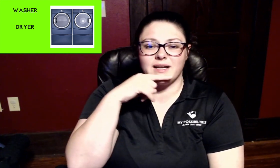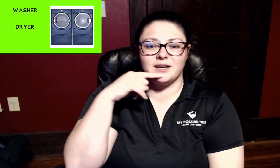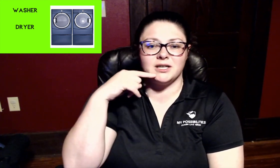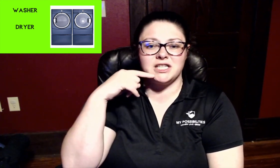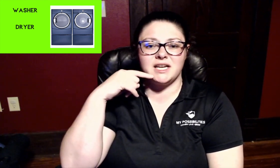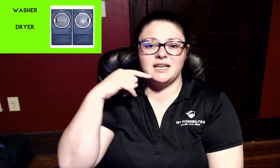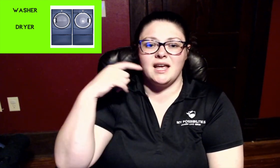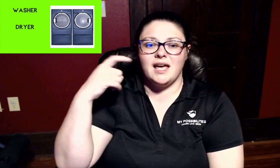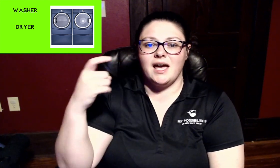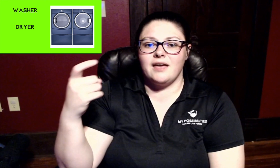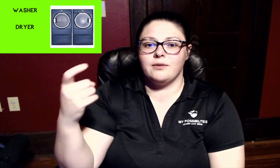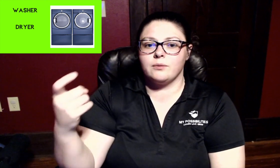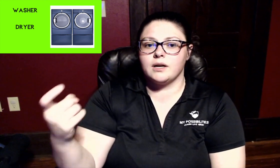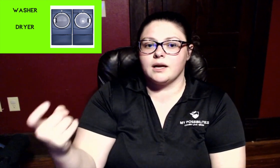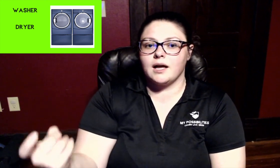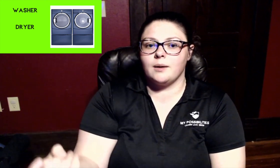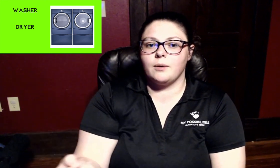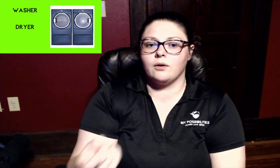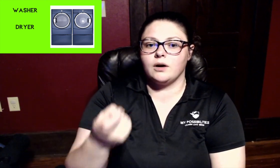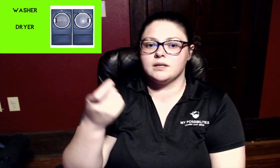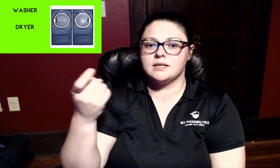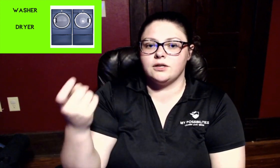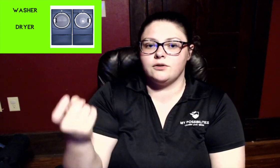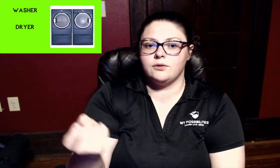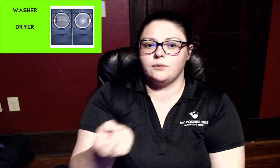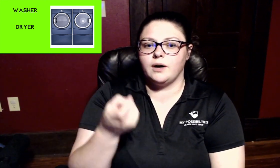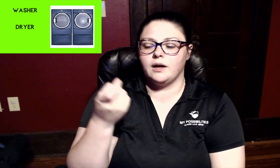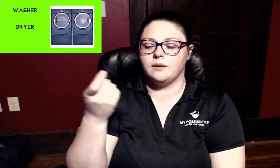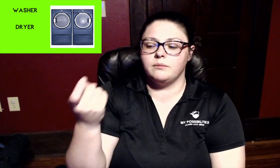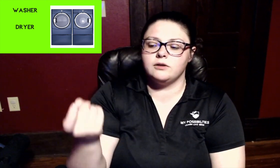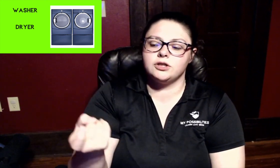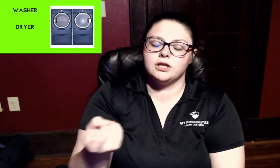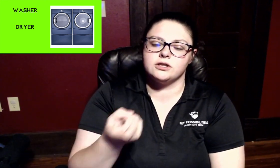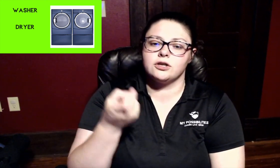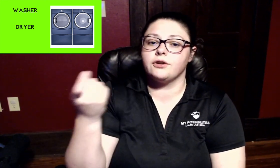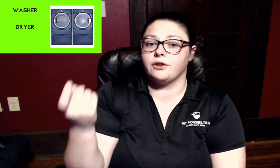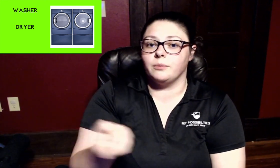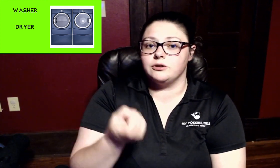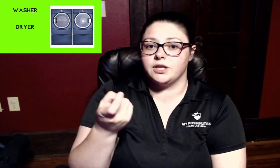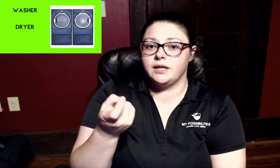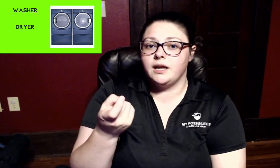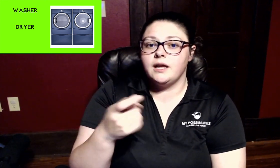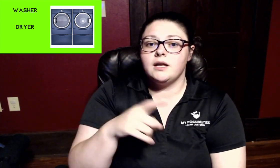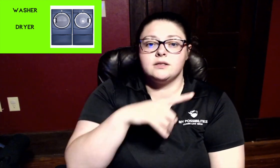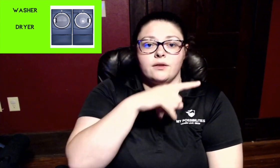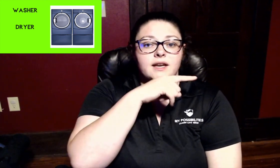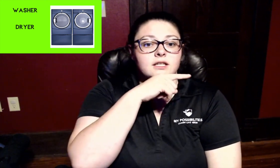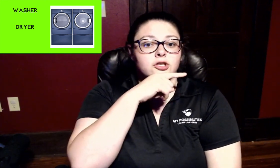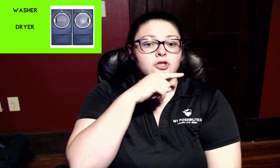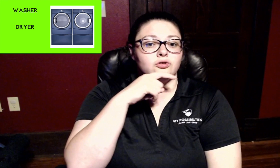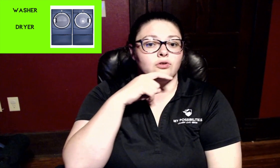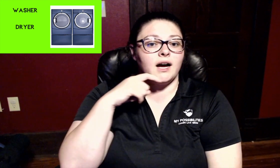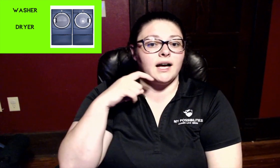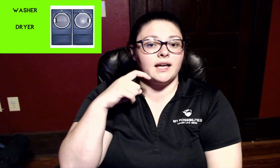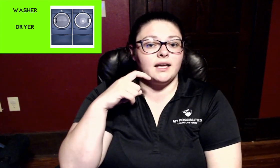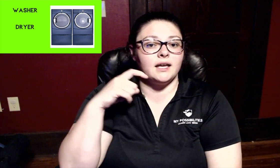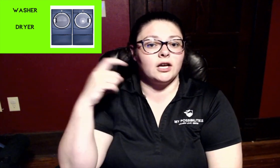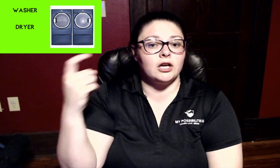our chin, and then we're going to come across and do a circular motion, so that it's drier,